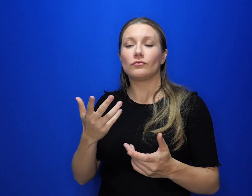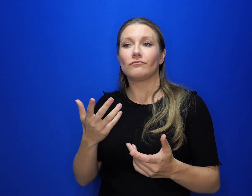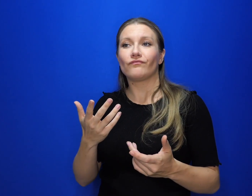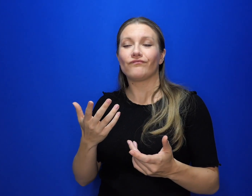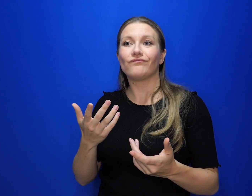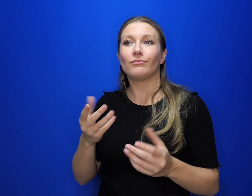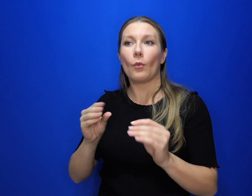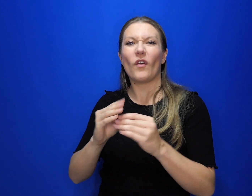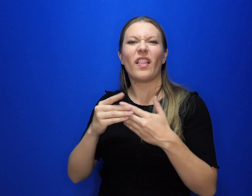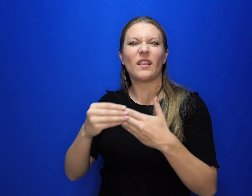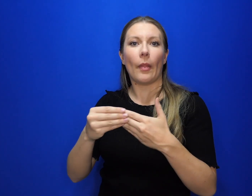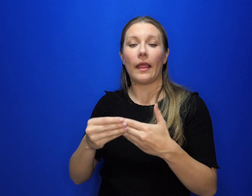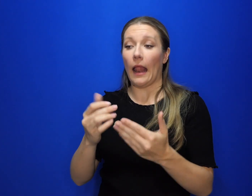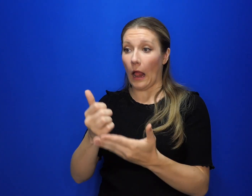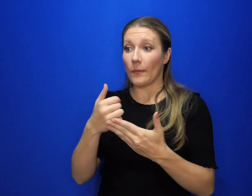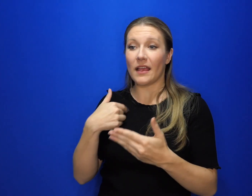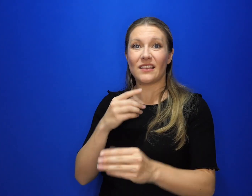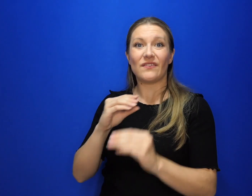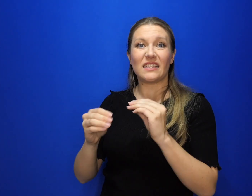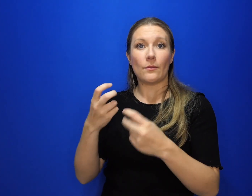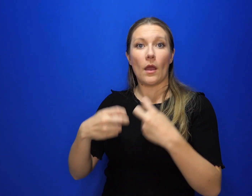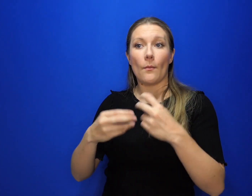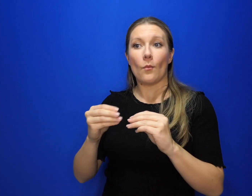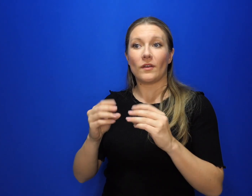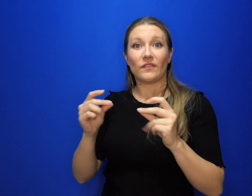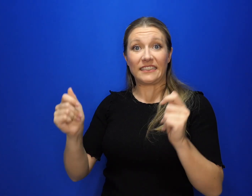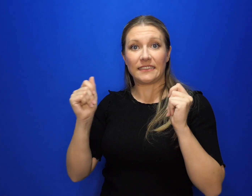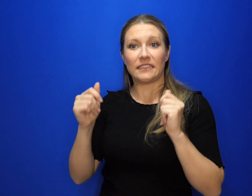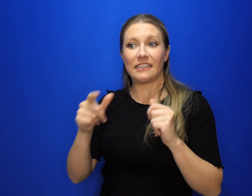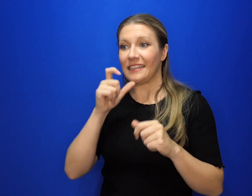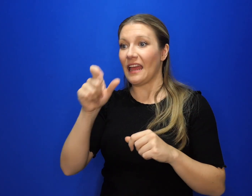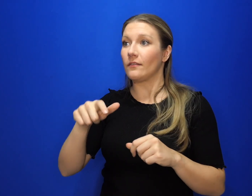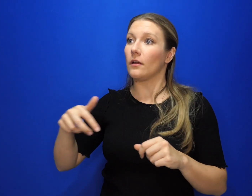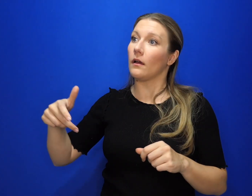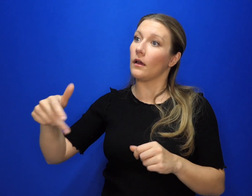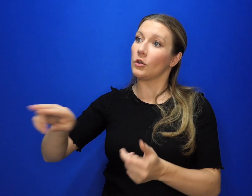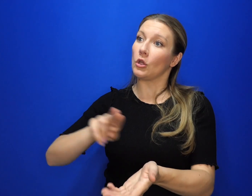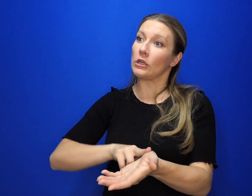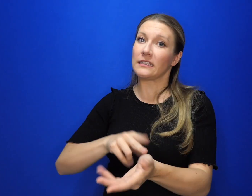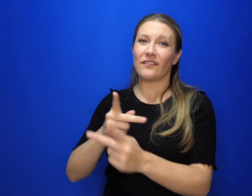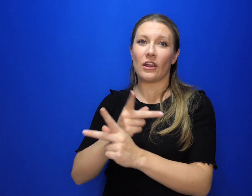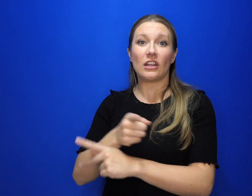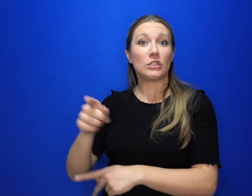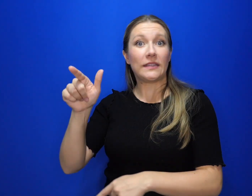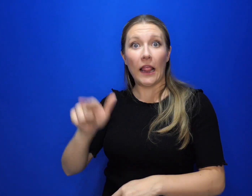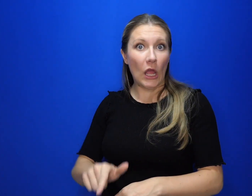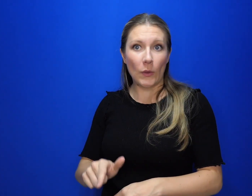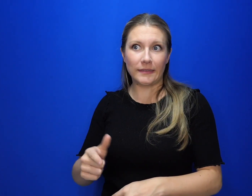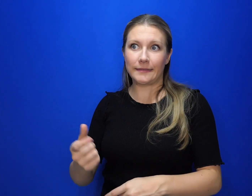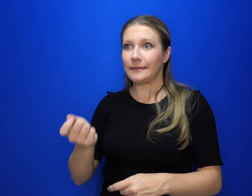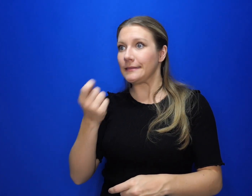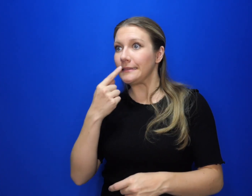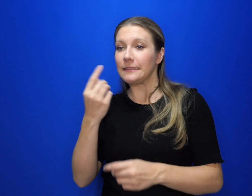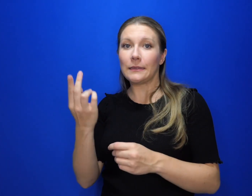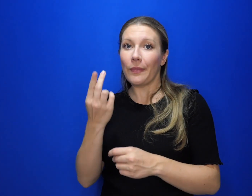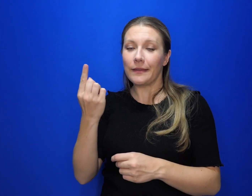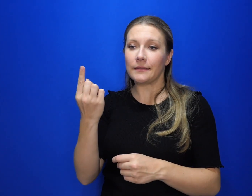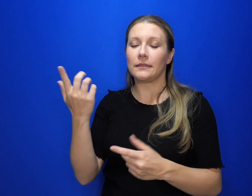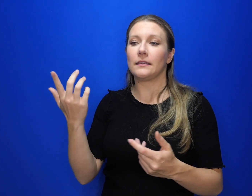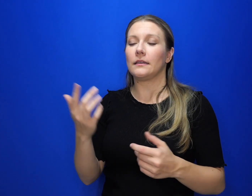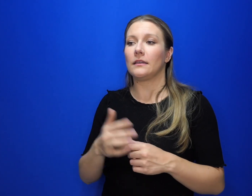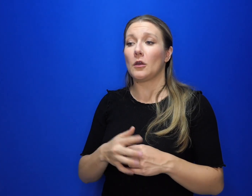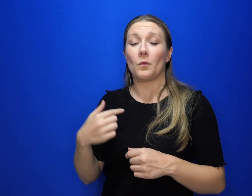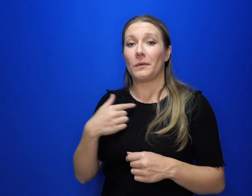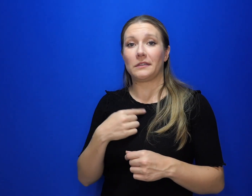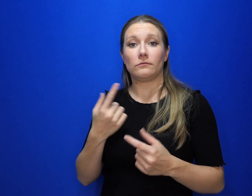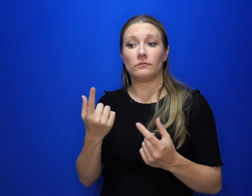us fix problems more quickly, right? Like she didn't have to go to the nurse to find out that she was low and get something. Like we would do it in the